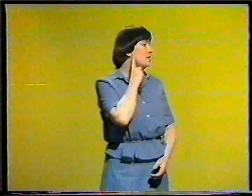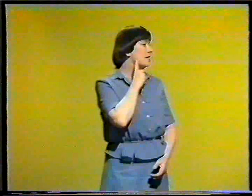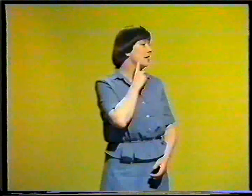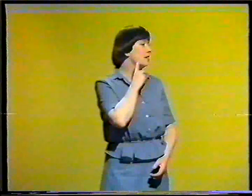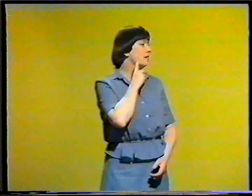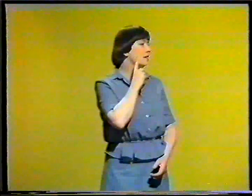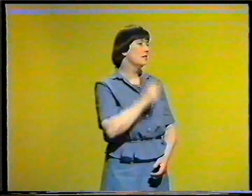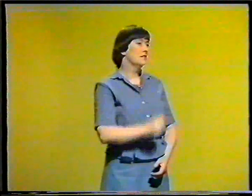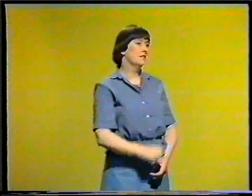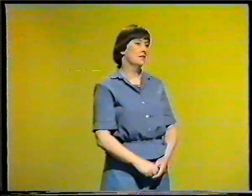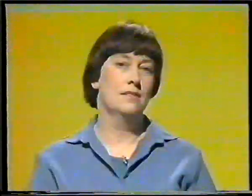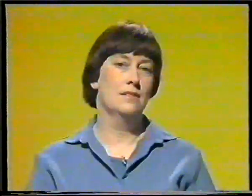Lady.